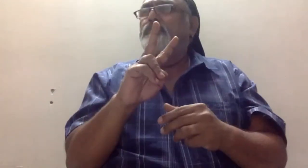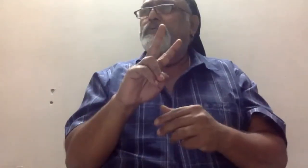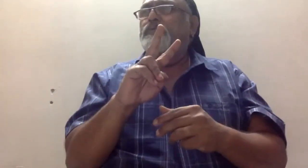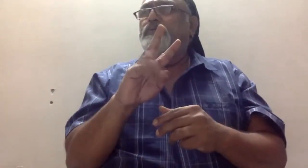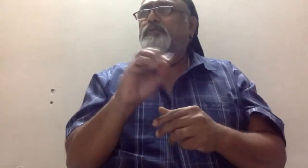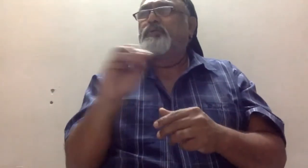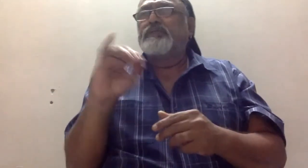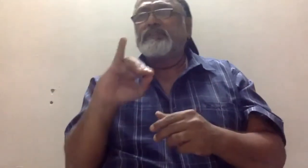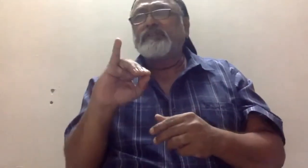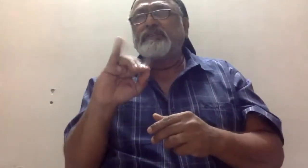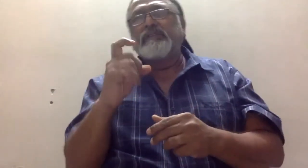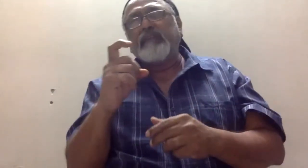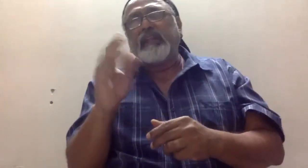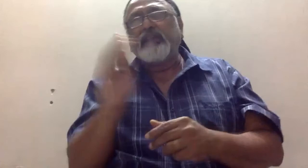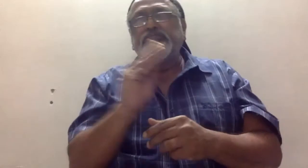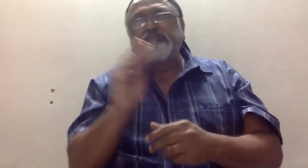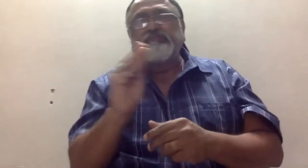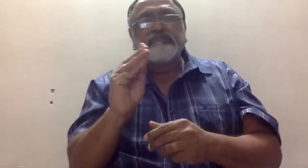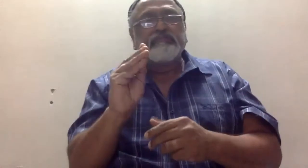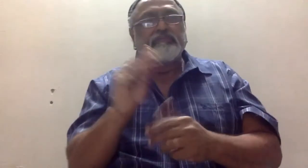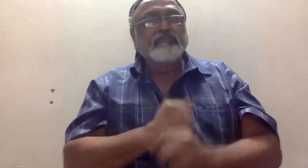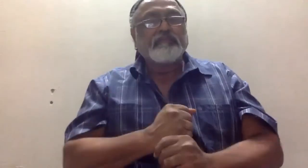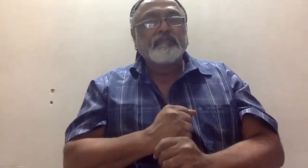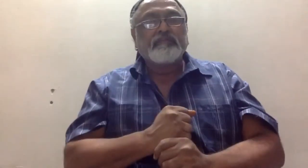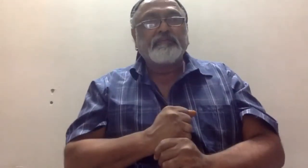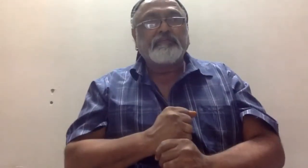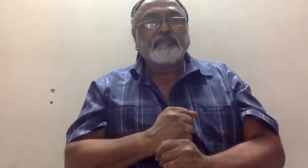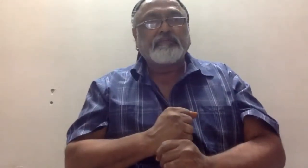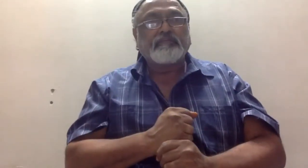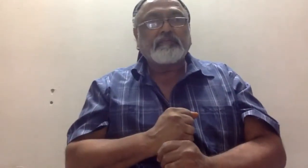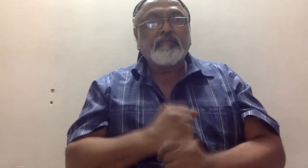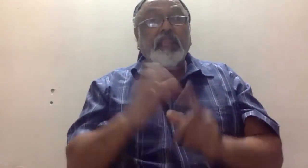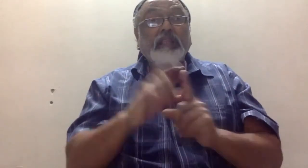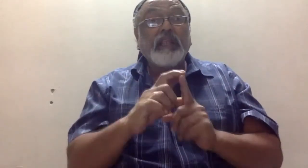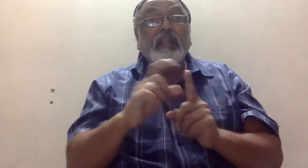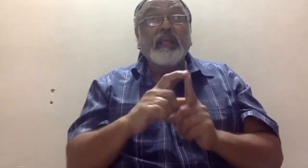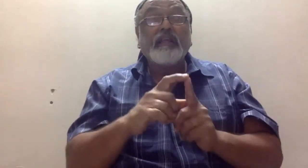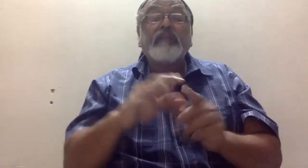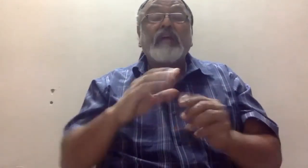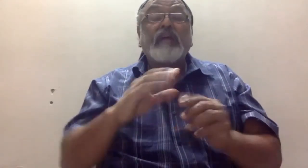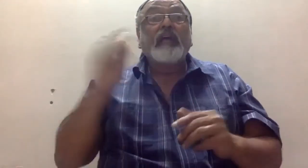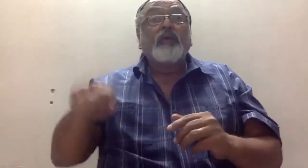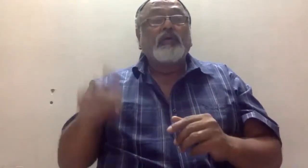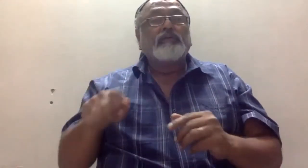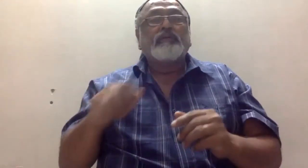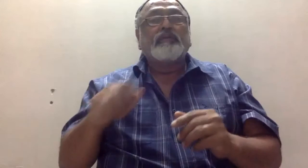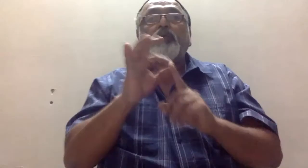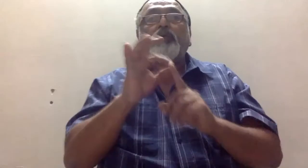2006 or 7. It was a time when Delhi High Court had no posts, and in fact in Delhi there was